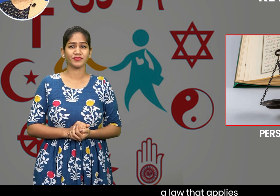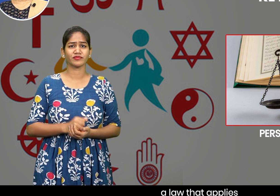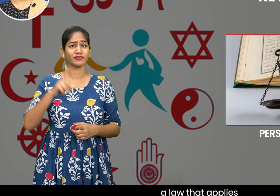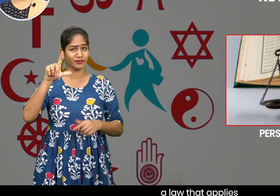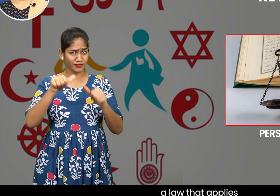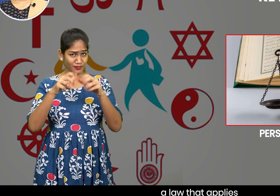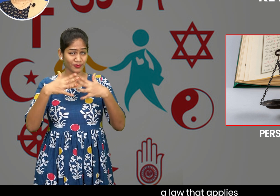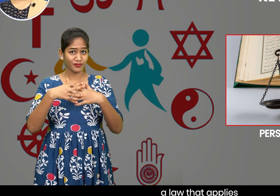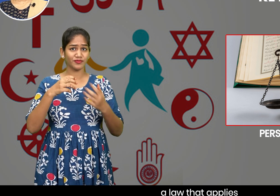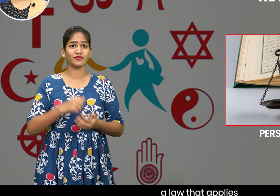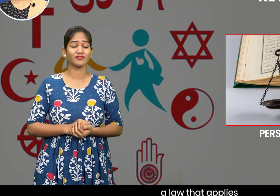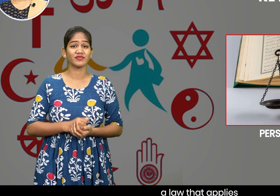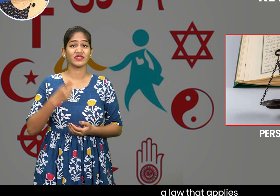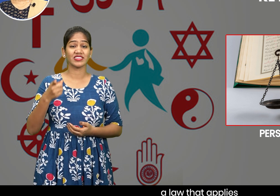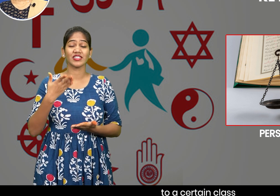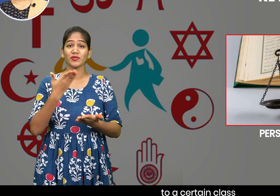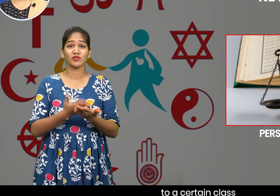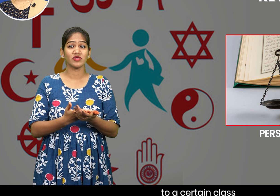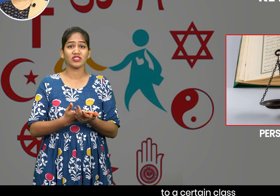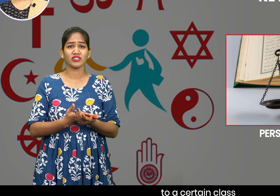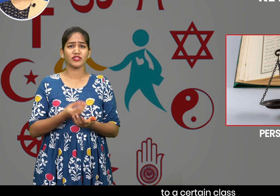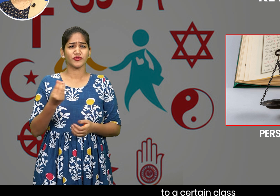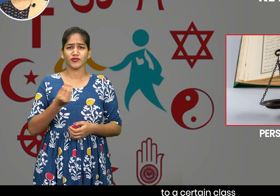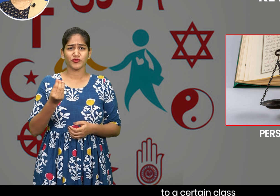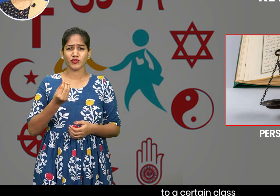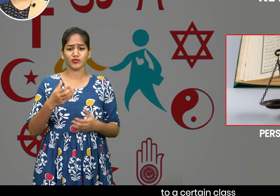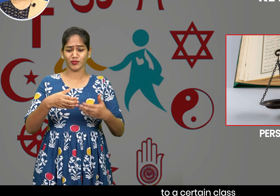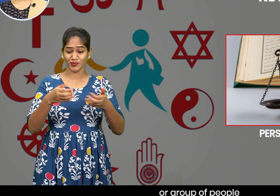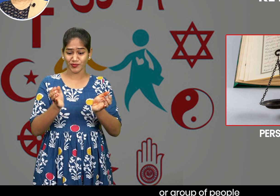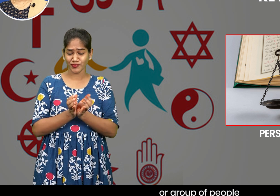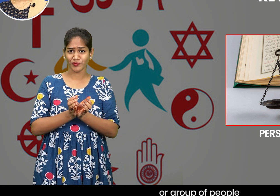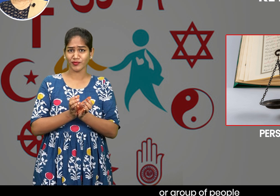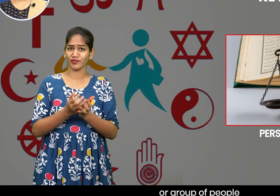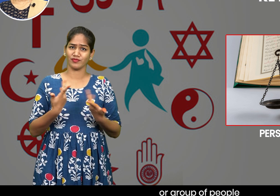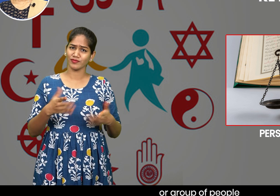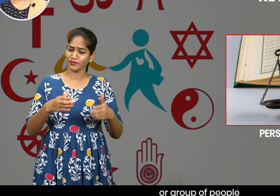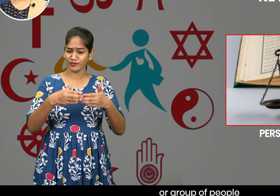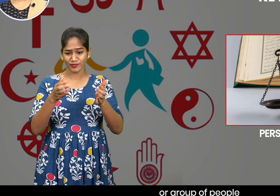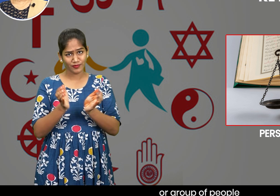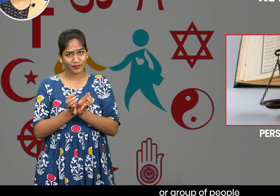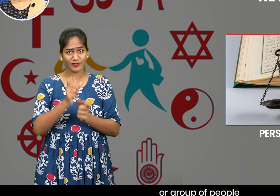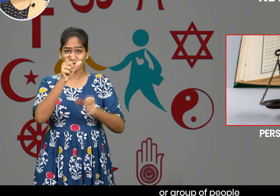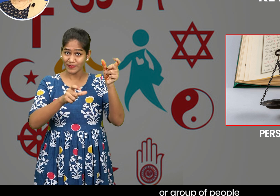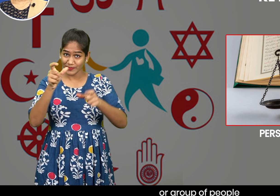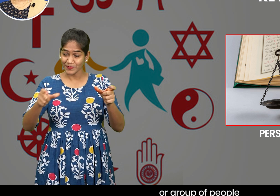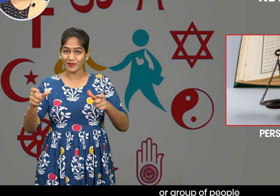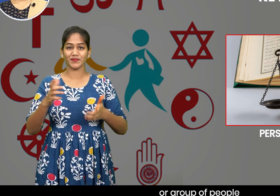a law that applies to a certain class or group of